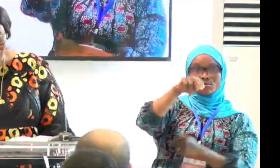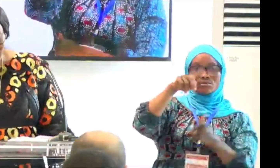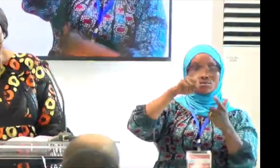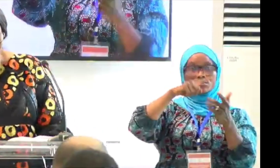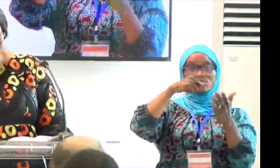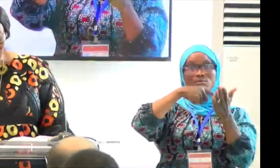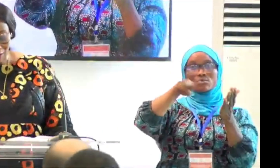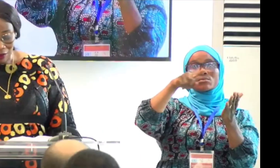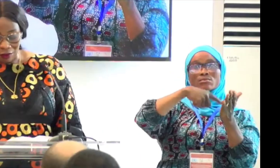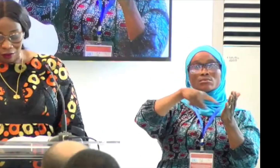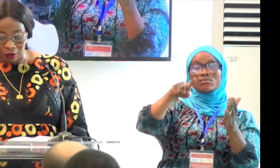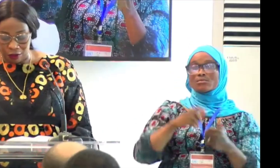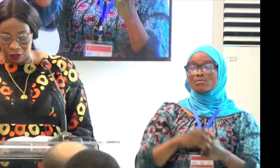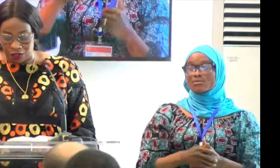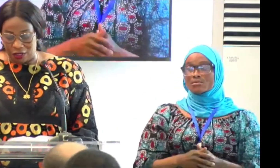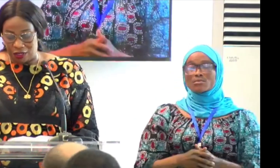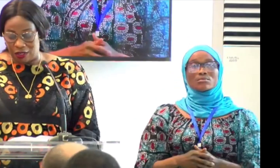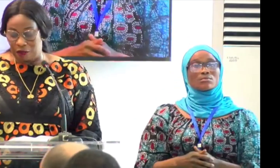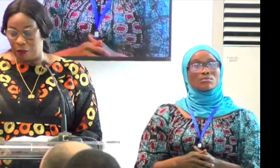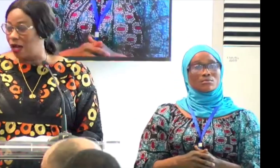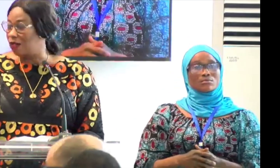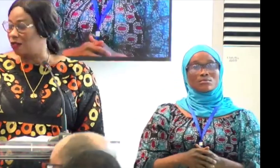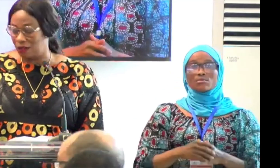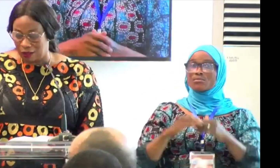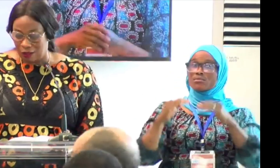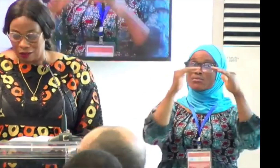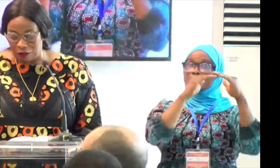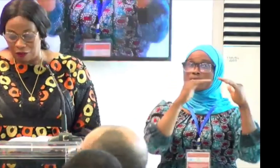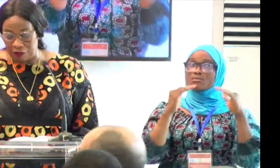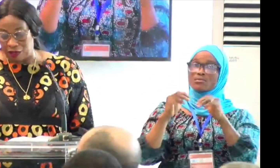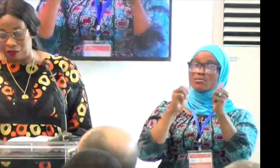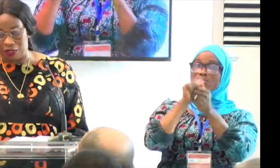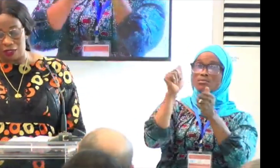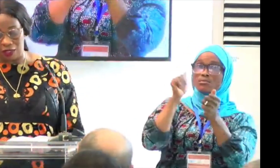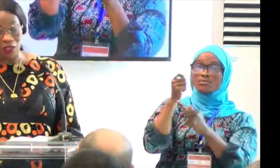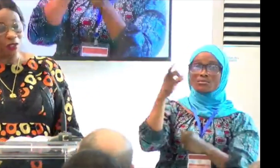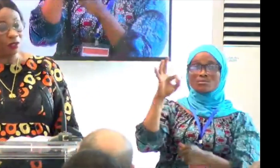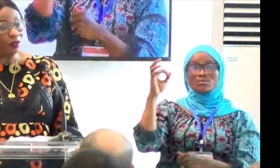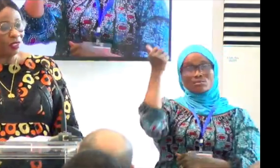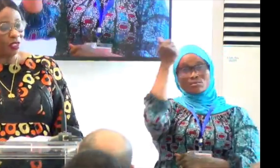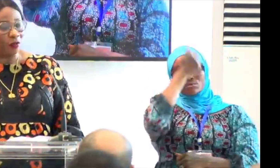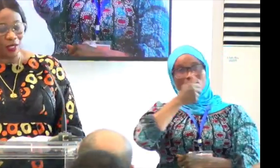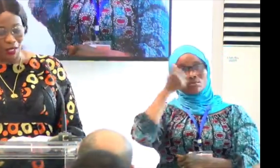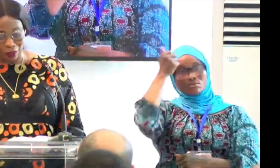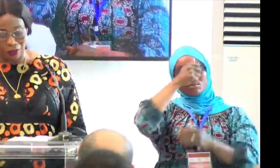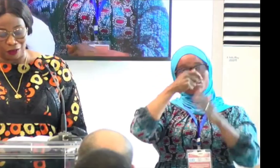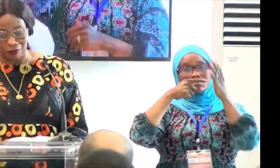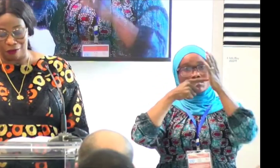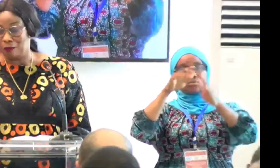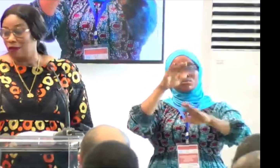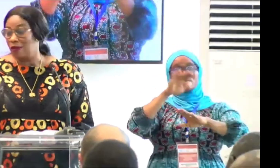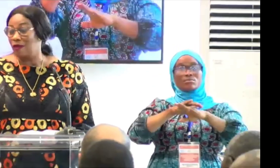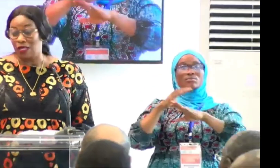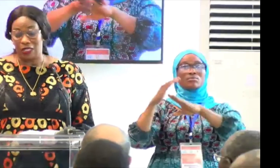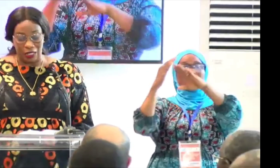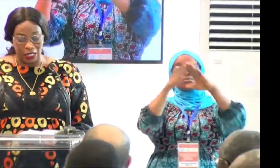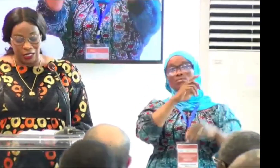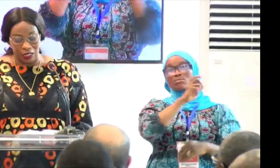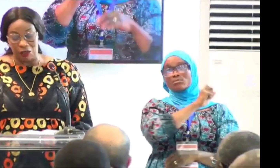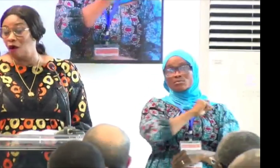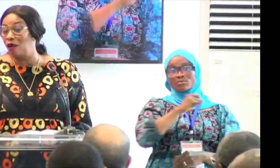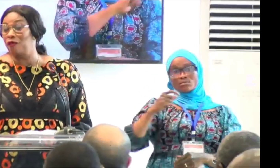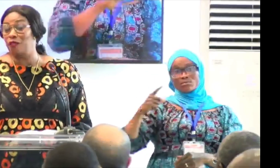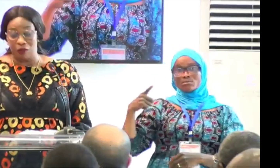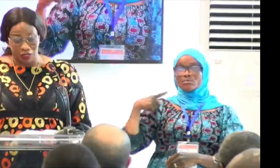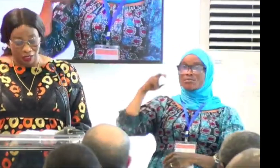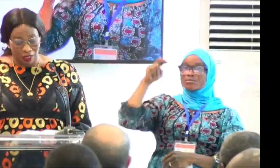correct the justices of the past of African representation on the Security Council. There is a need